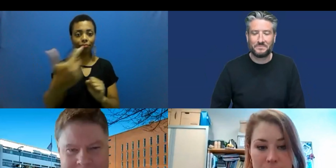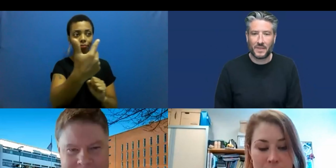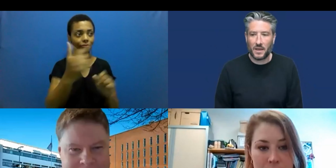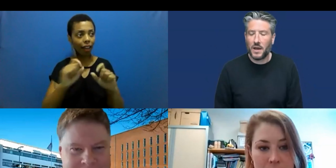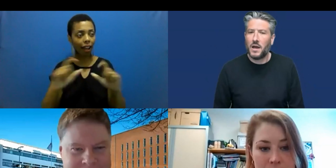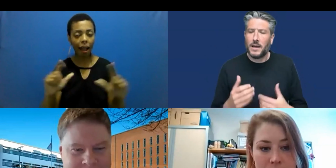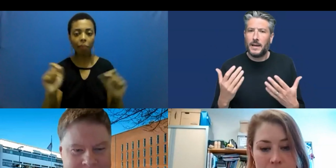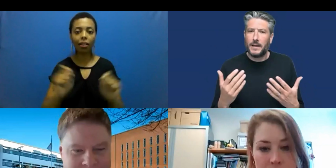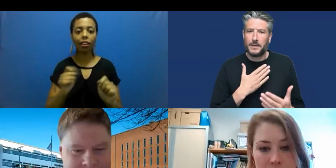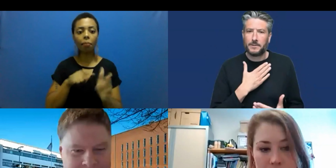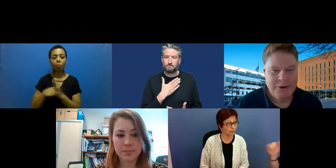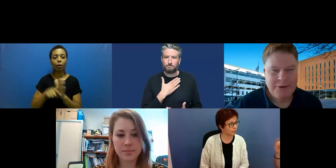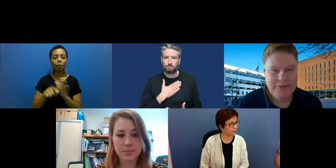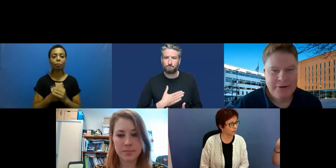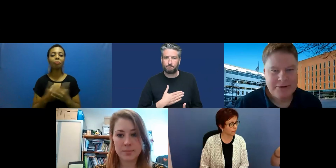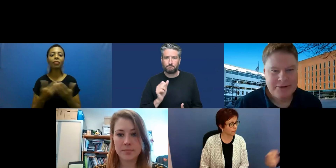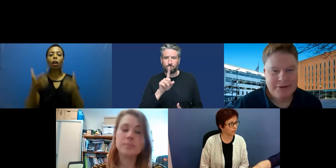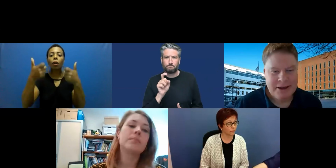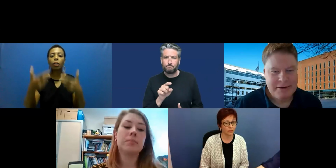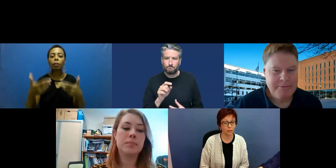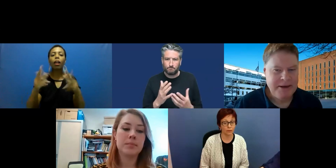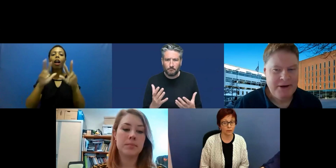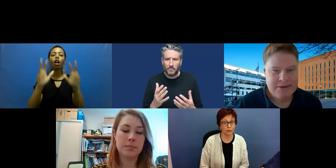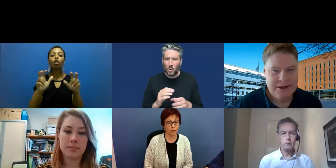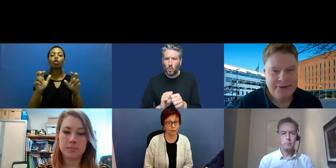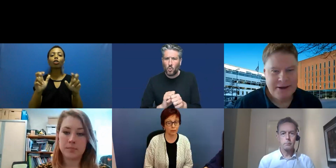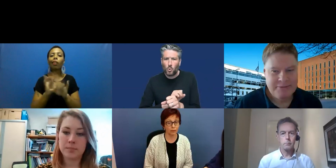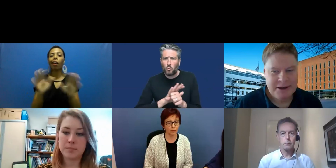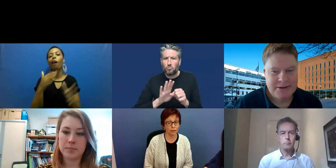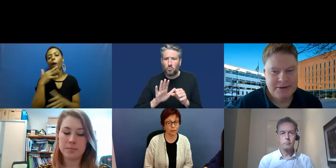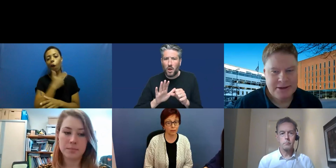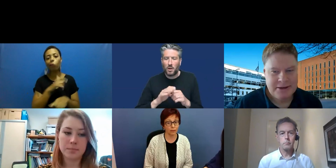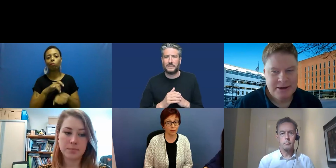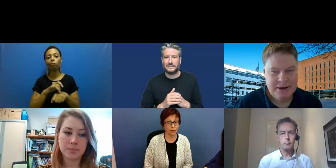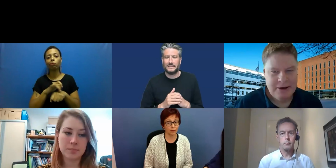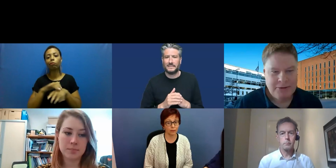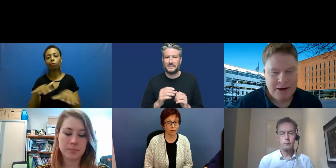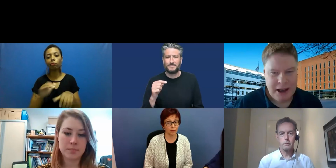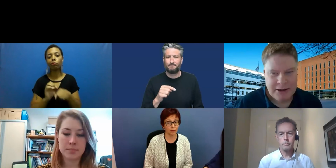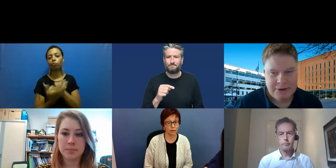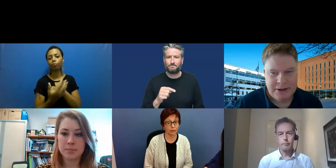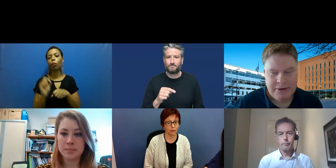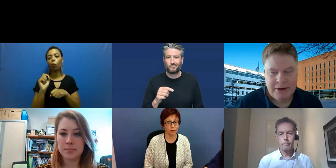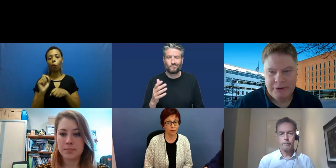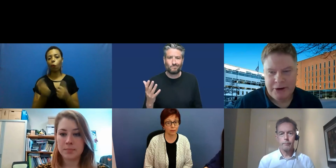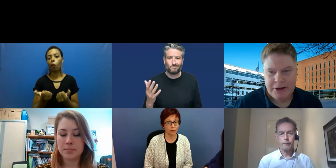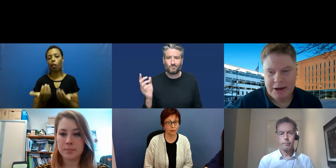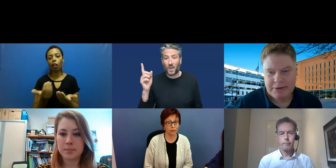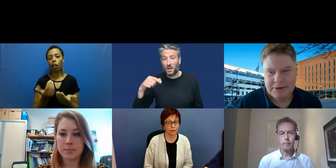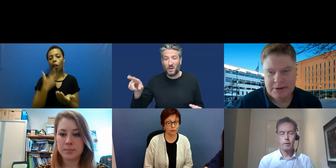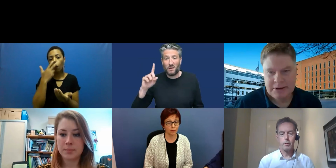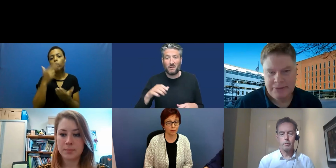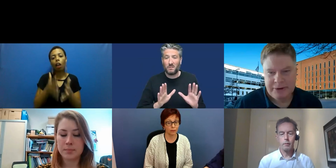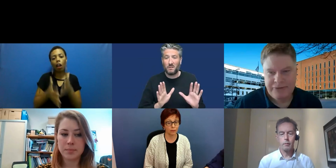Clarify this coronavirus ambivalence, I think, because on the one hand, we've heard